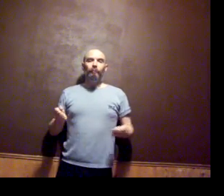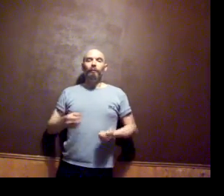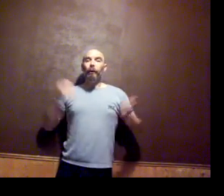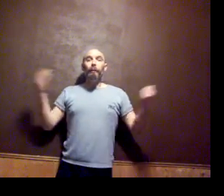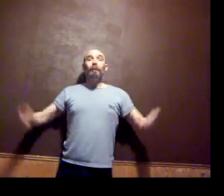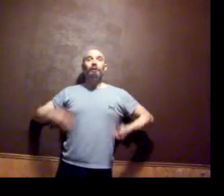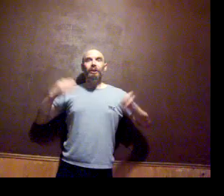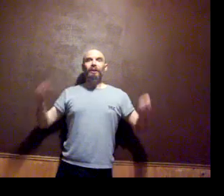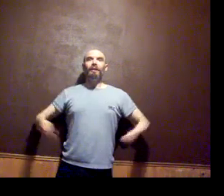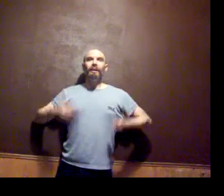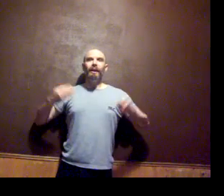very much in